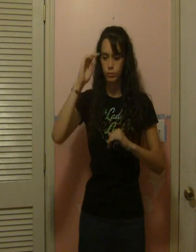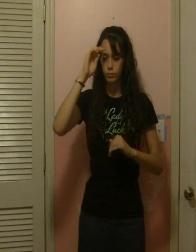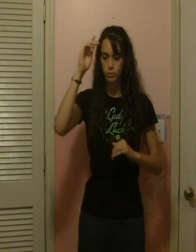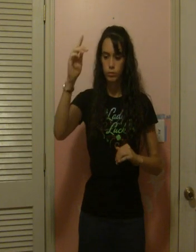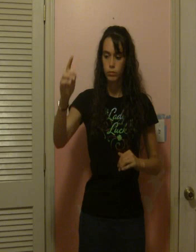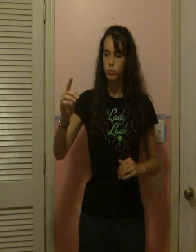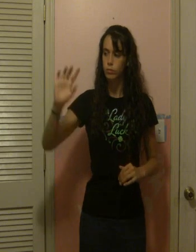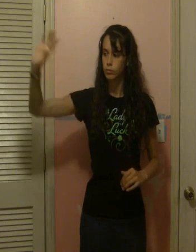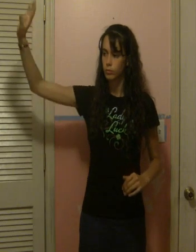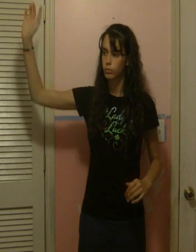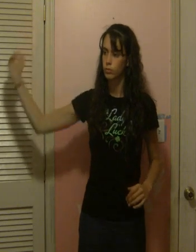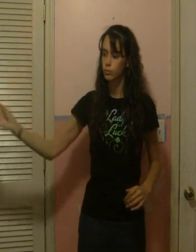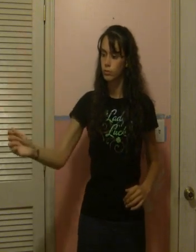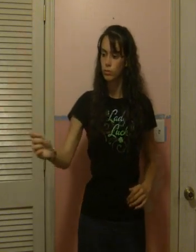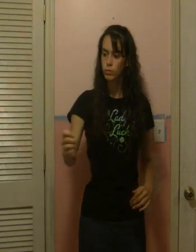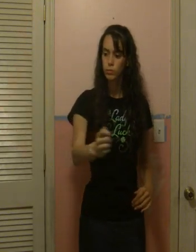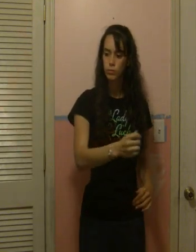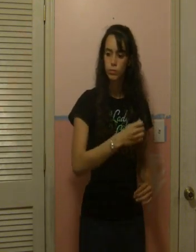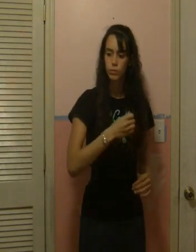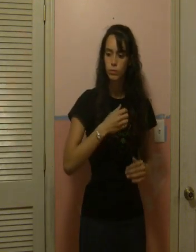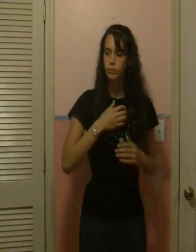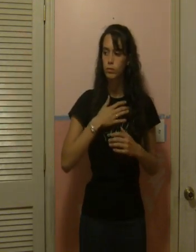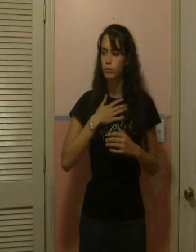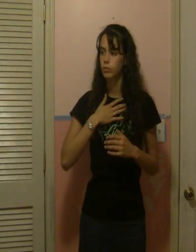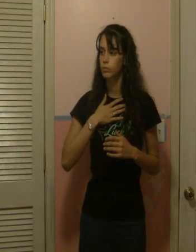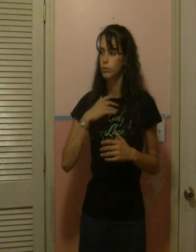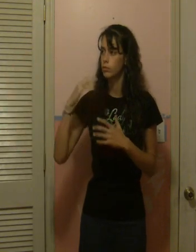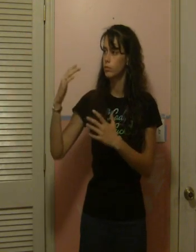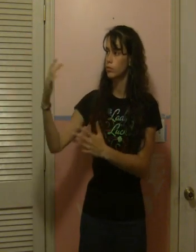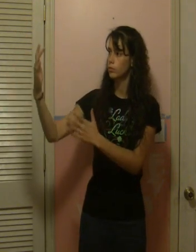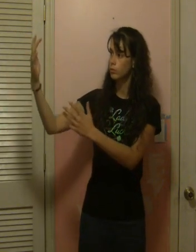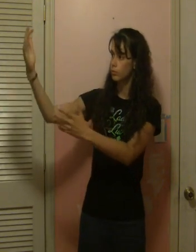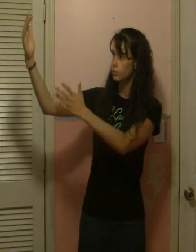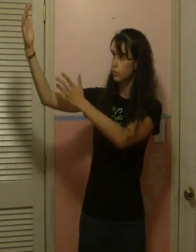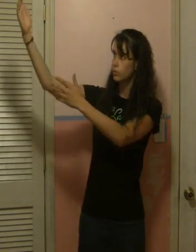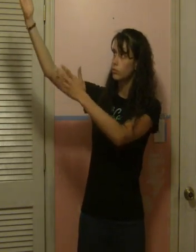know you're drawing me me to yourself